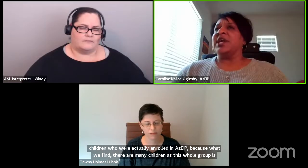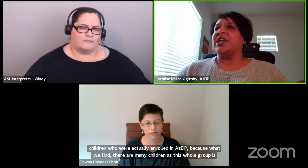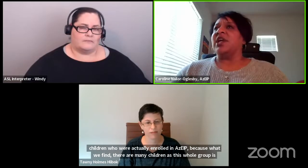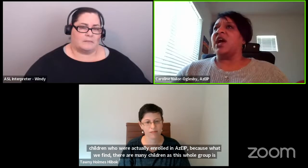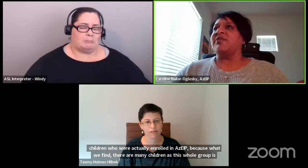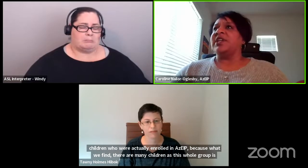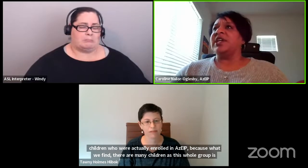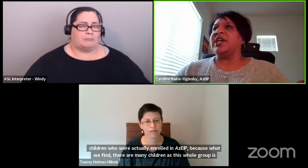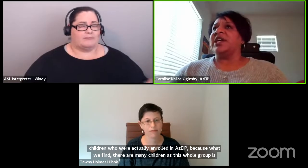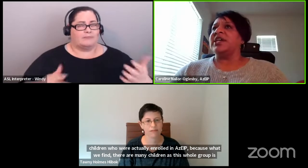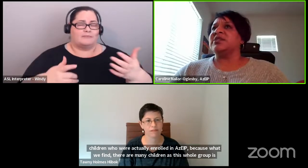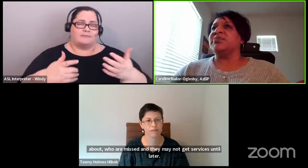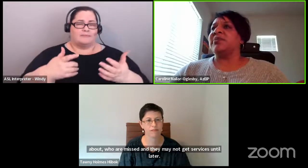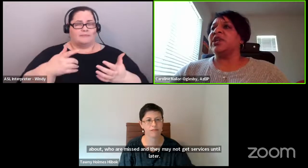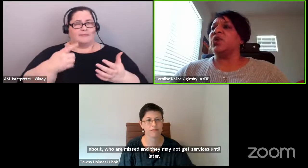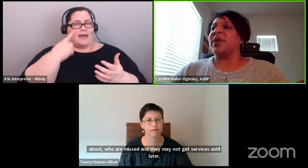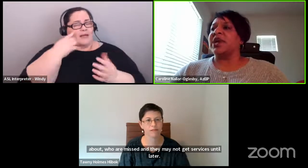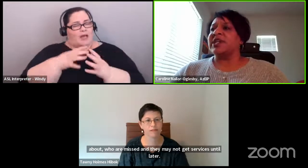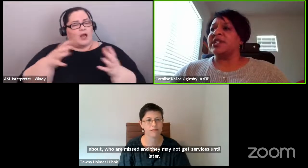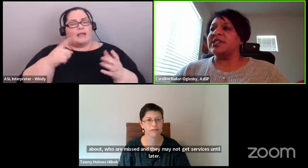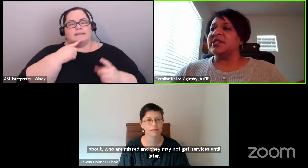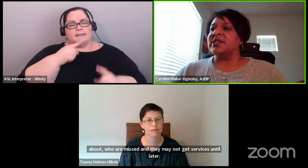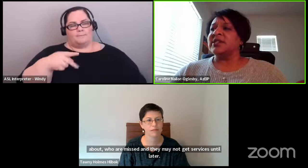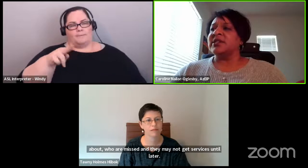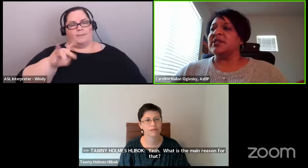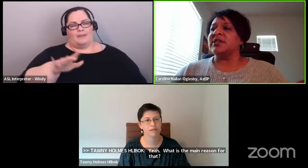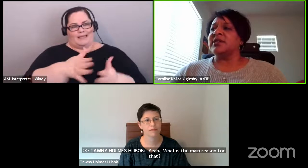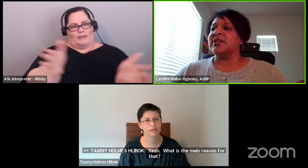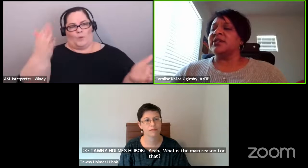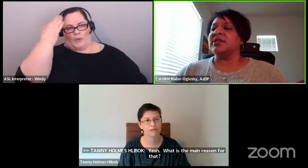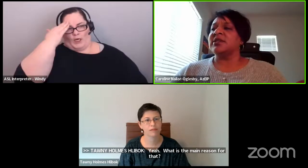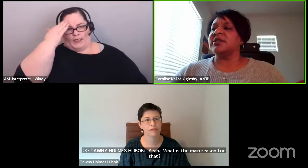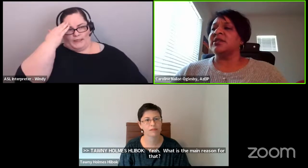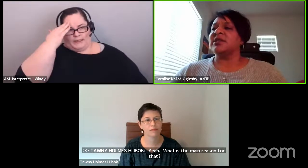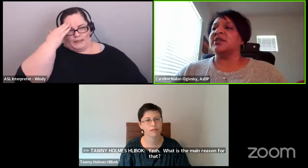I think a lot of it is public awareness,